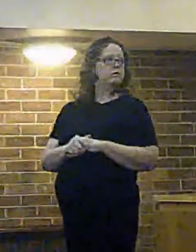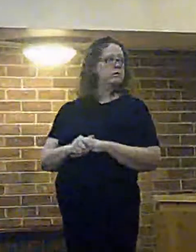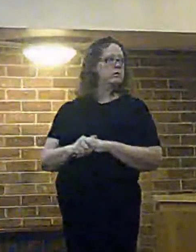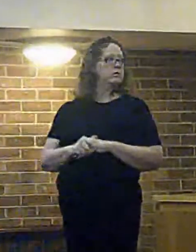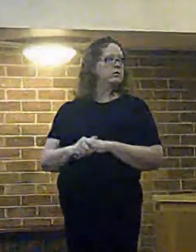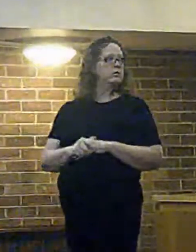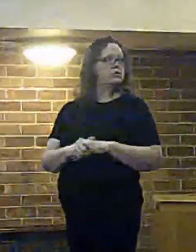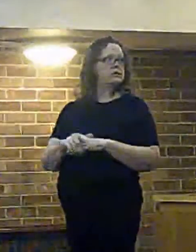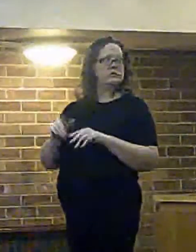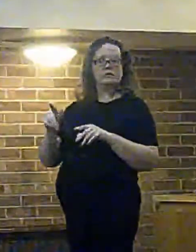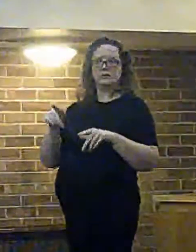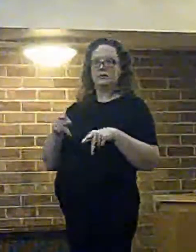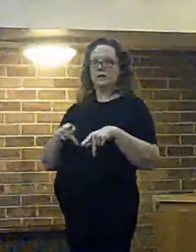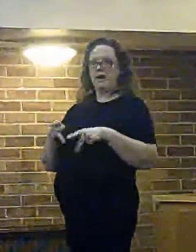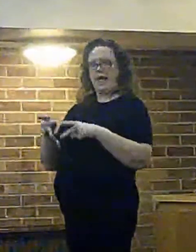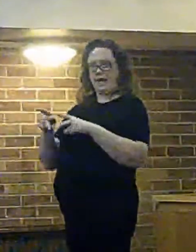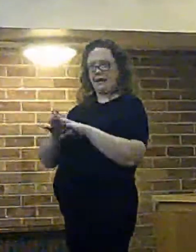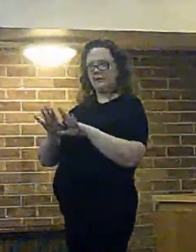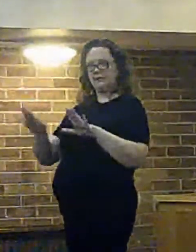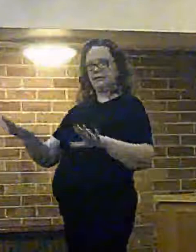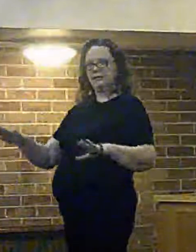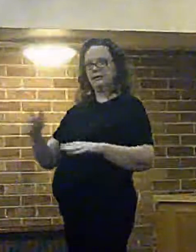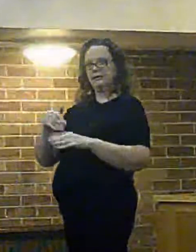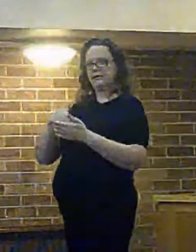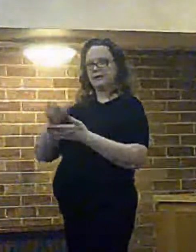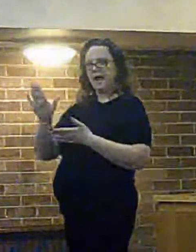The land for sale doesn't have access there.